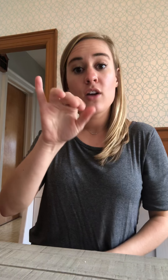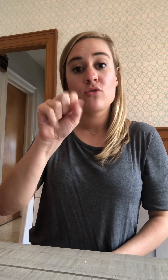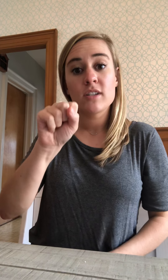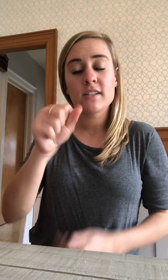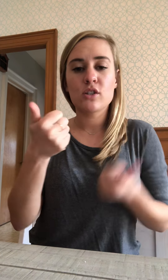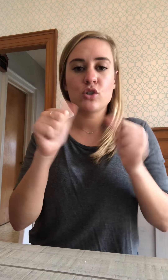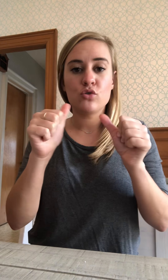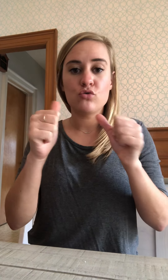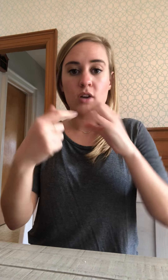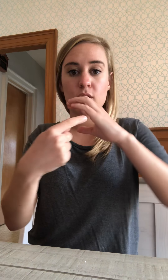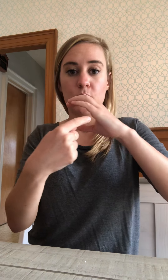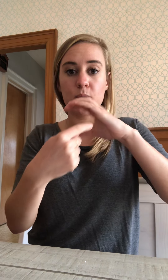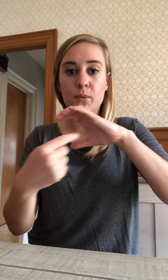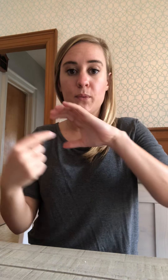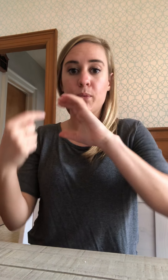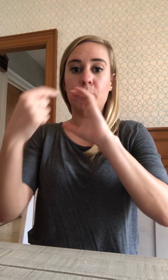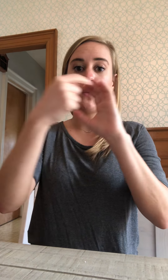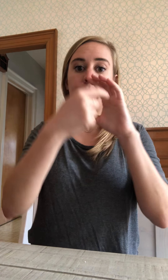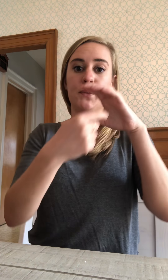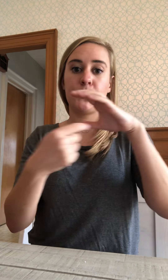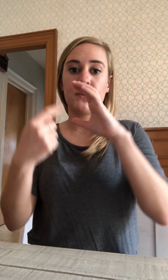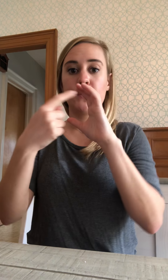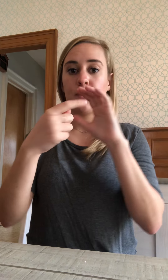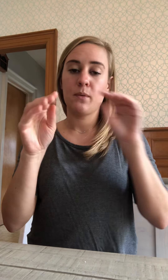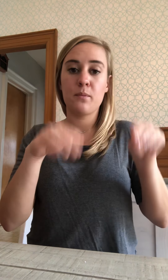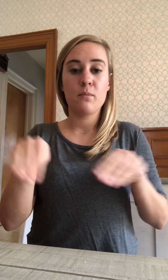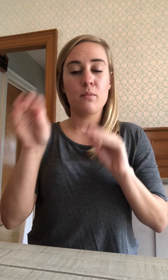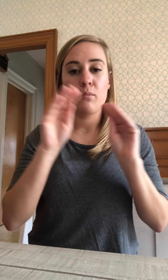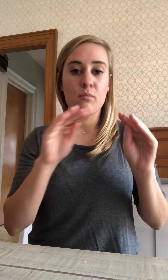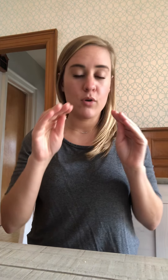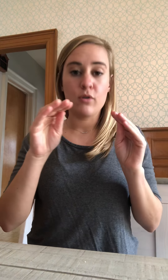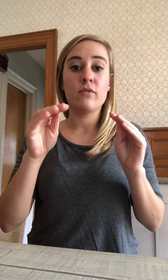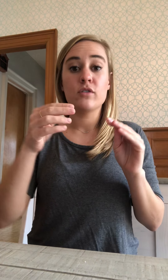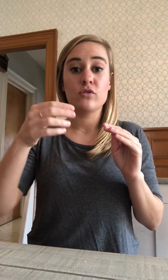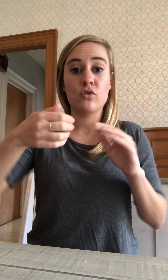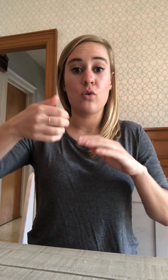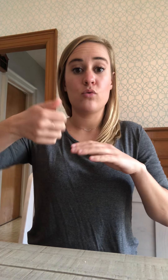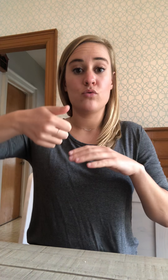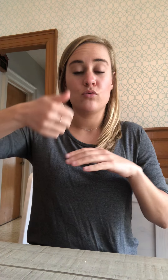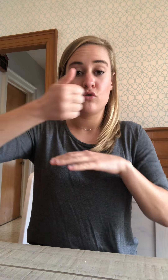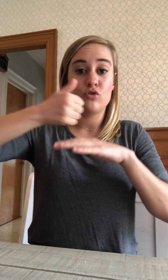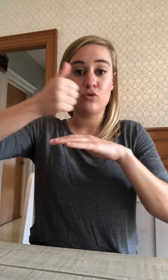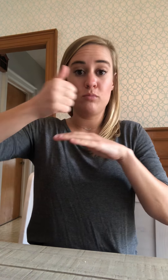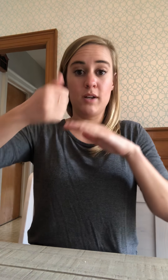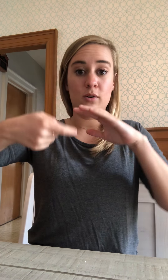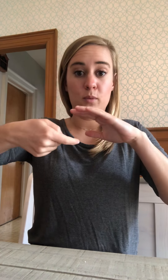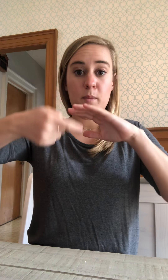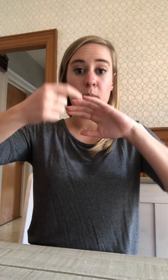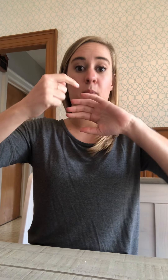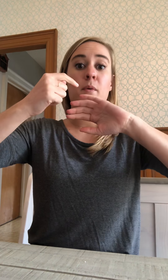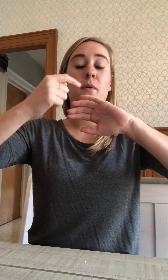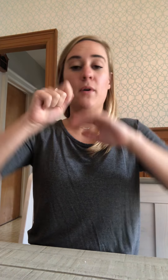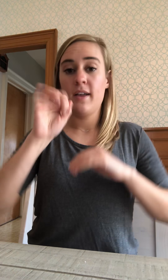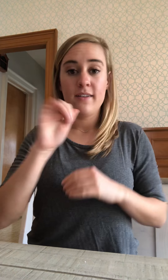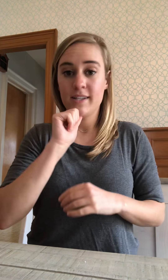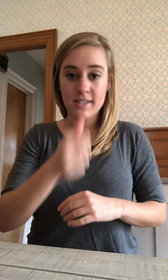In this case, we're pulling superiorly and it's not going. So when it doesn't go, it means that we have a condition called muscle